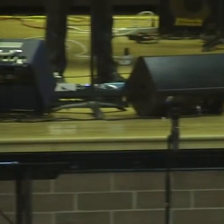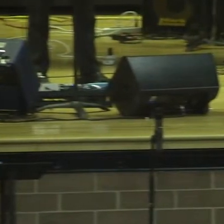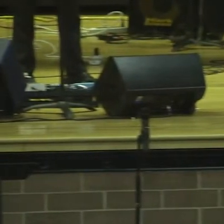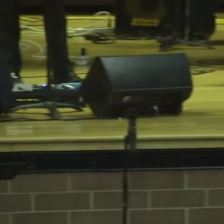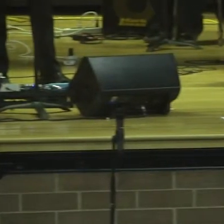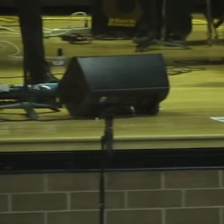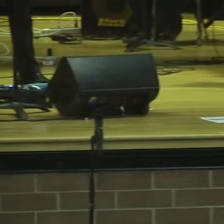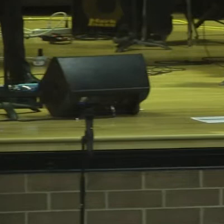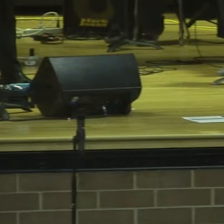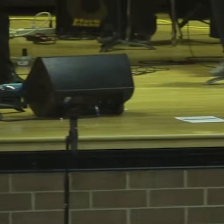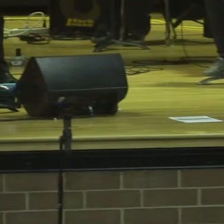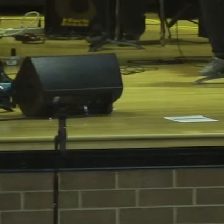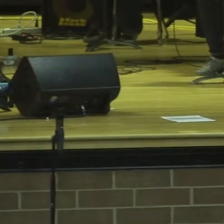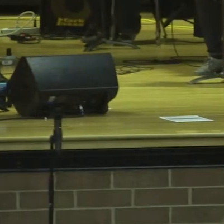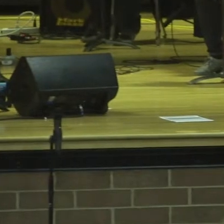Why wait?